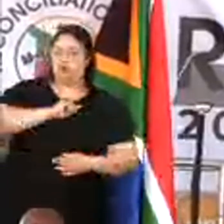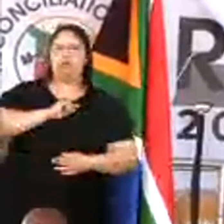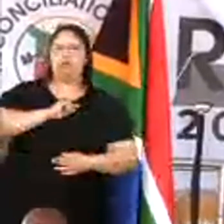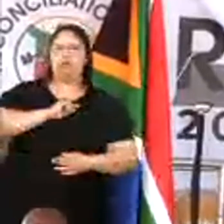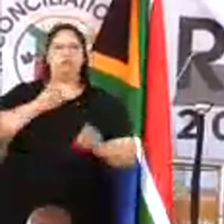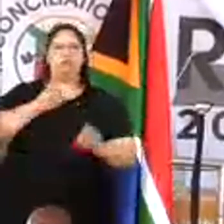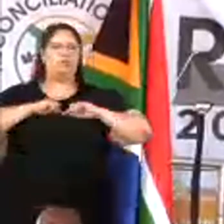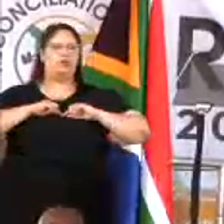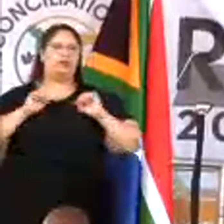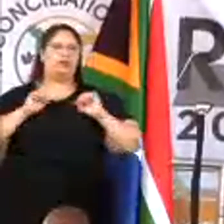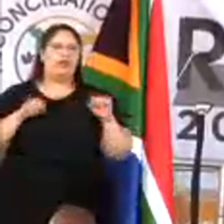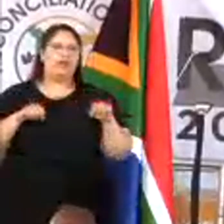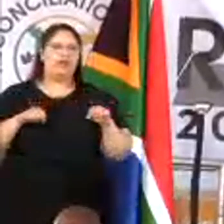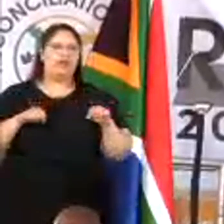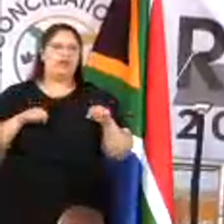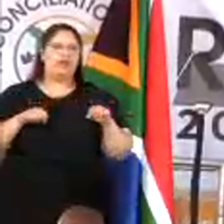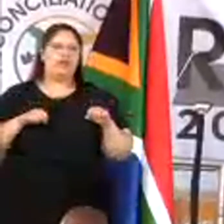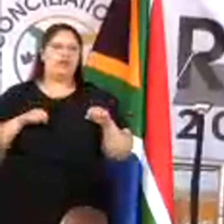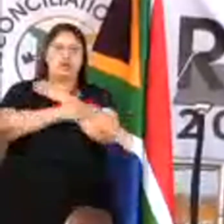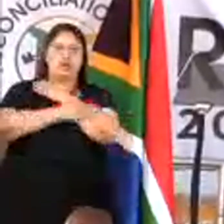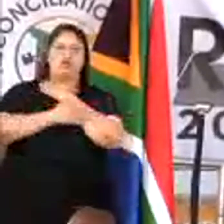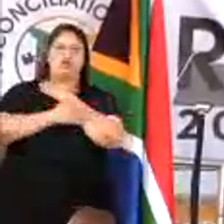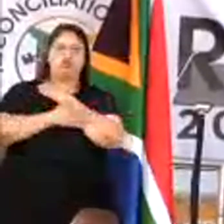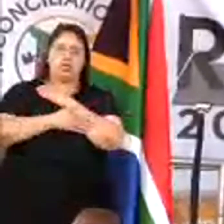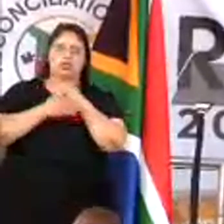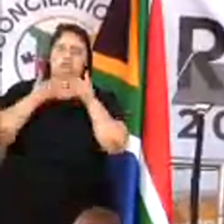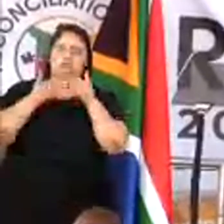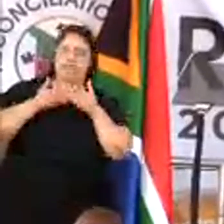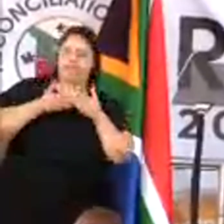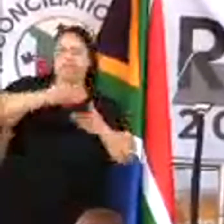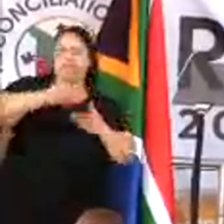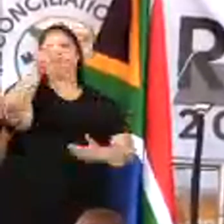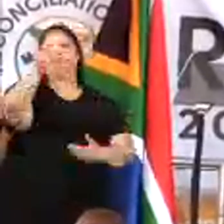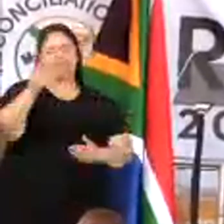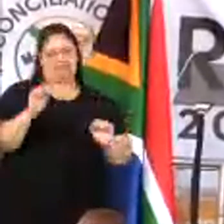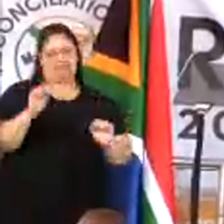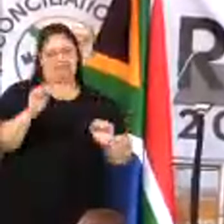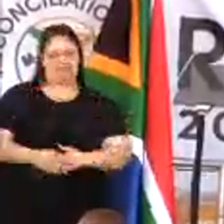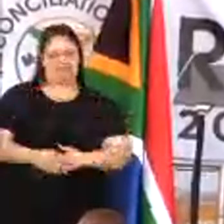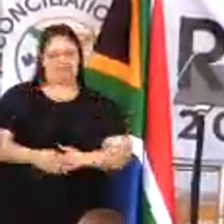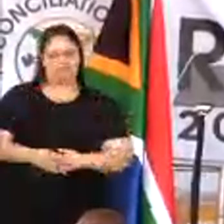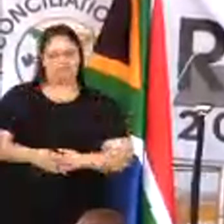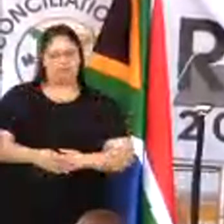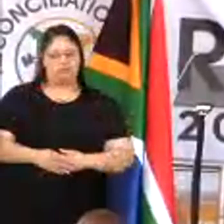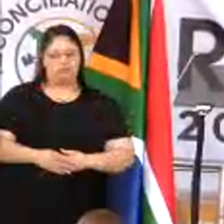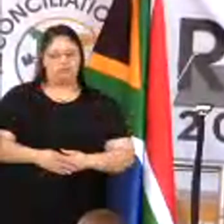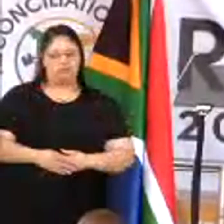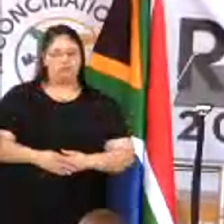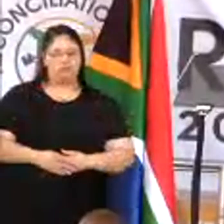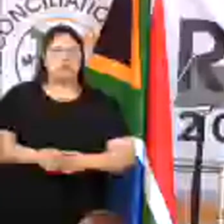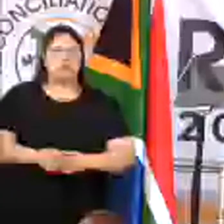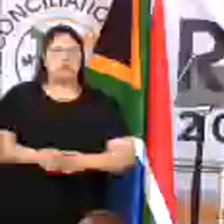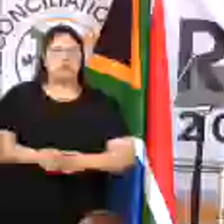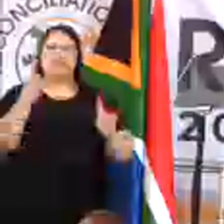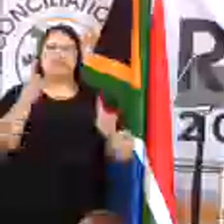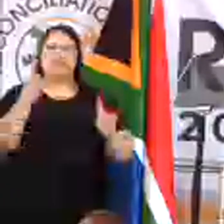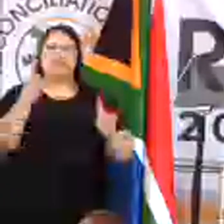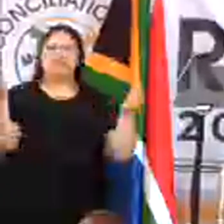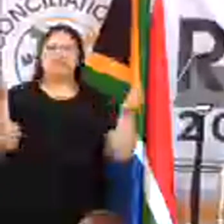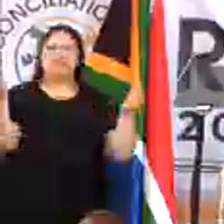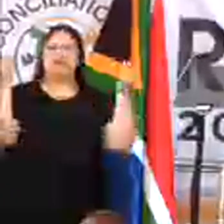able to take this country forward. As one of the famous